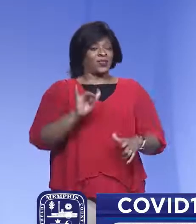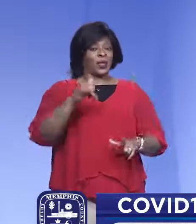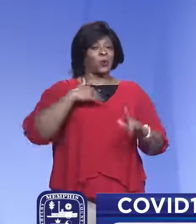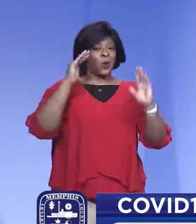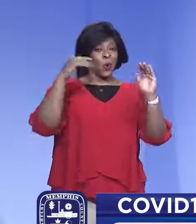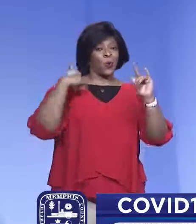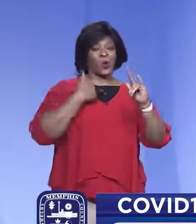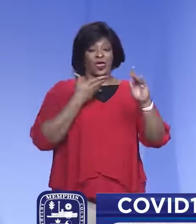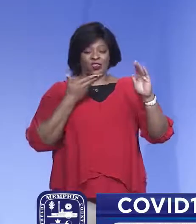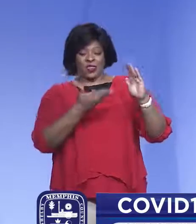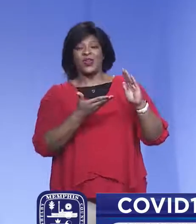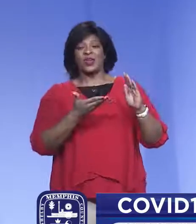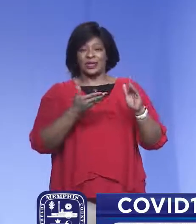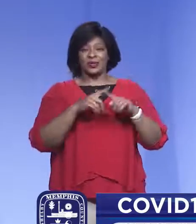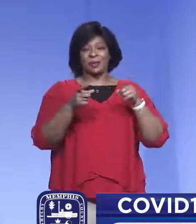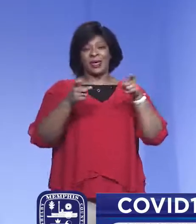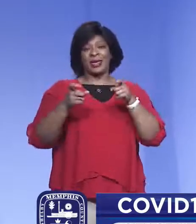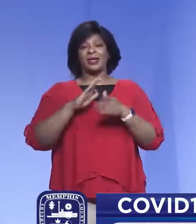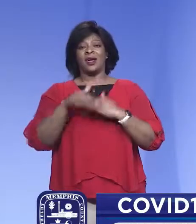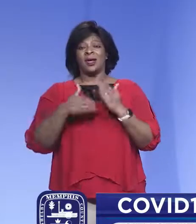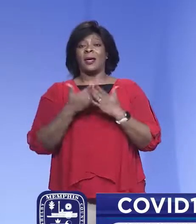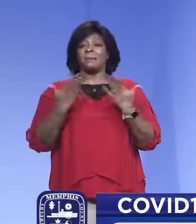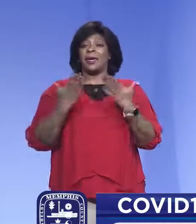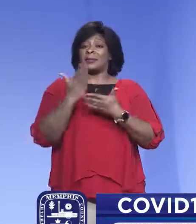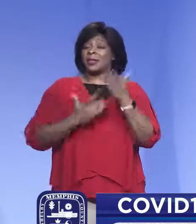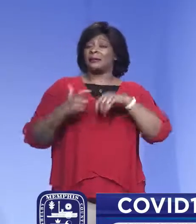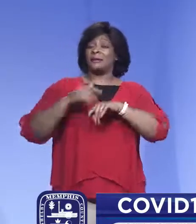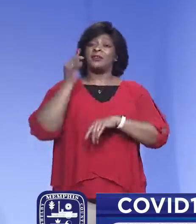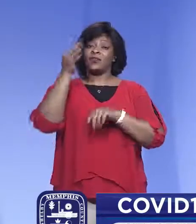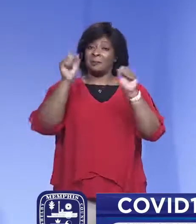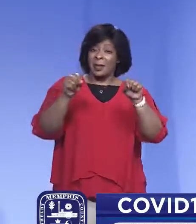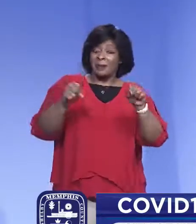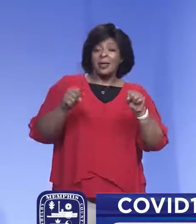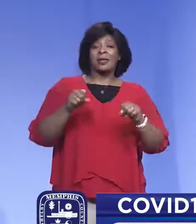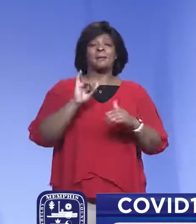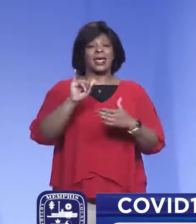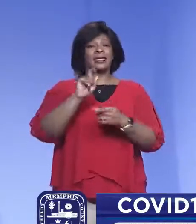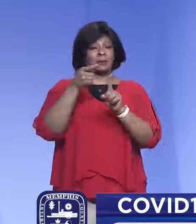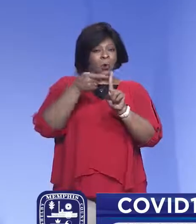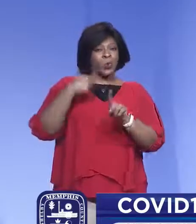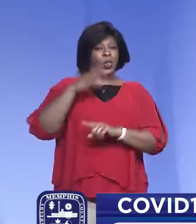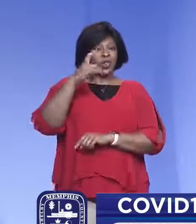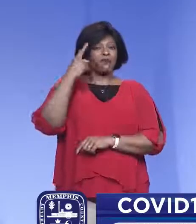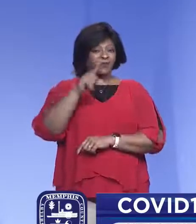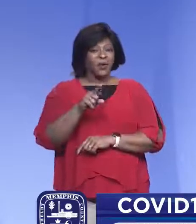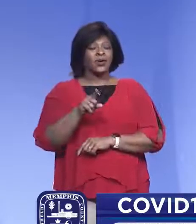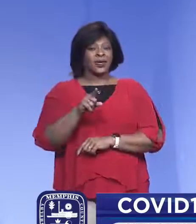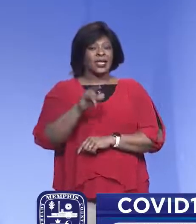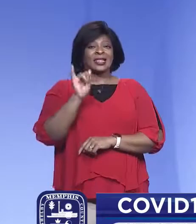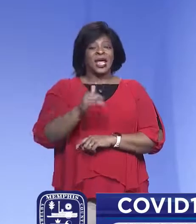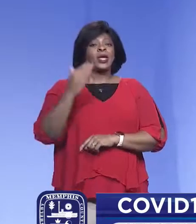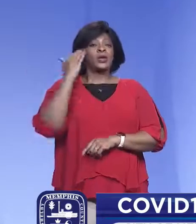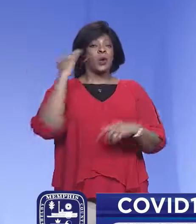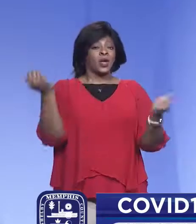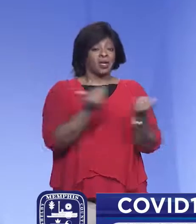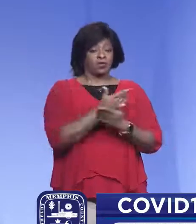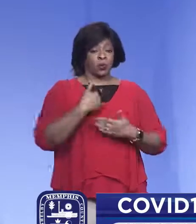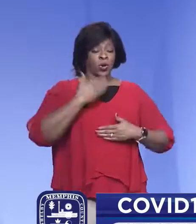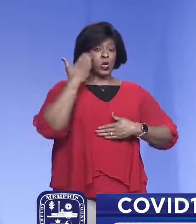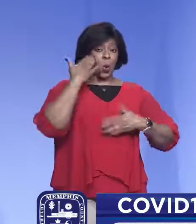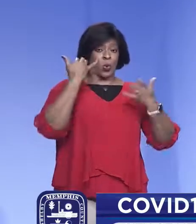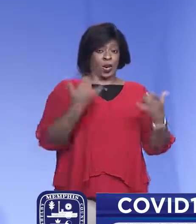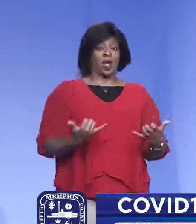we are there. There may be a point in the future, but exactly what you said, that's the point we're looking for, is knowing everything we know